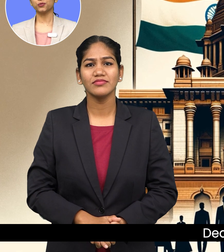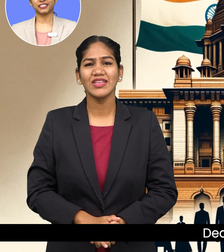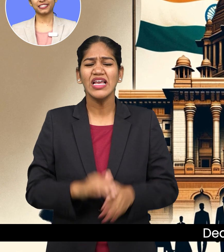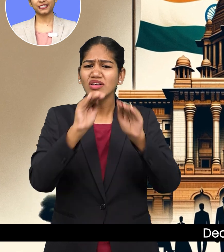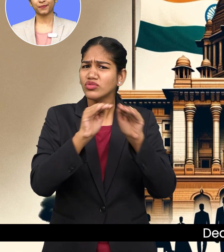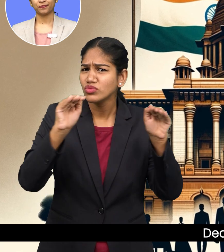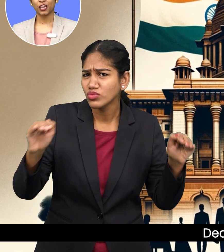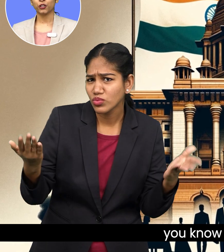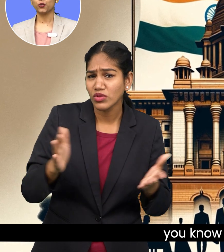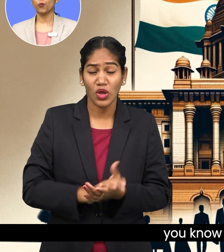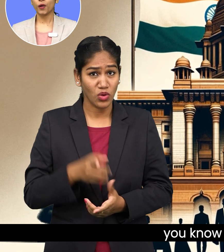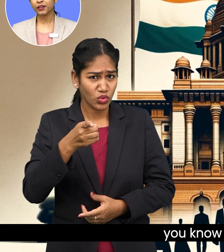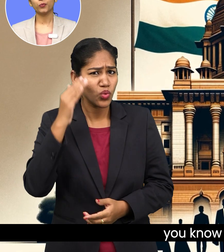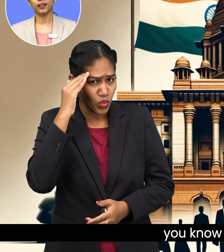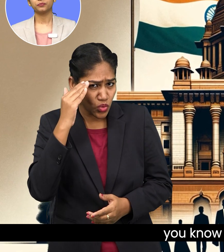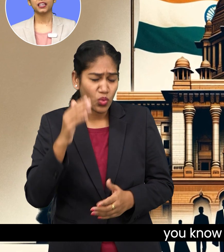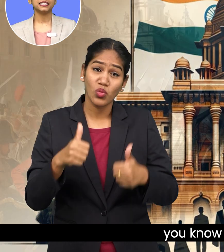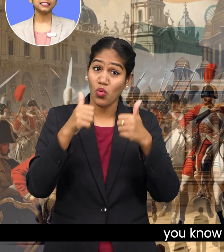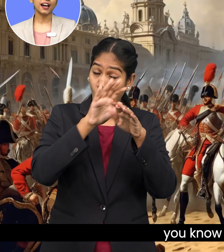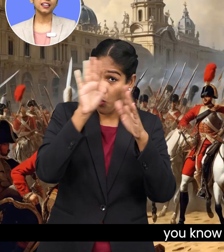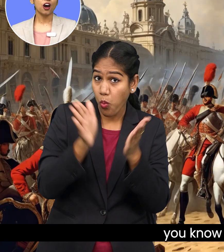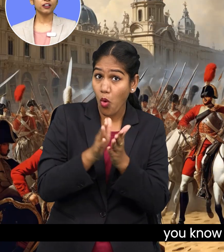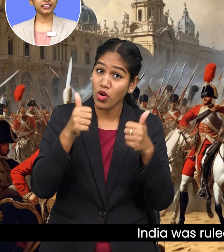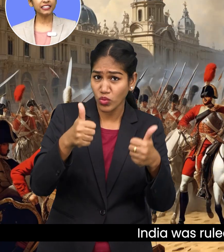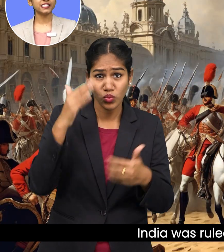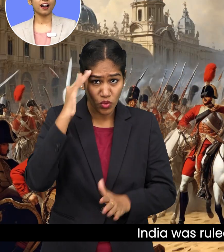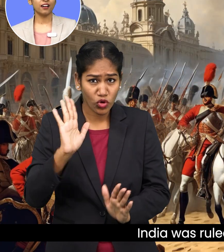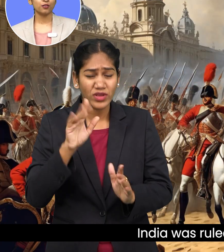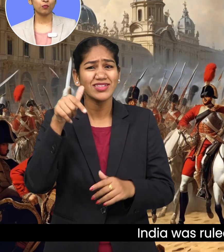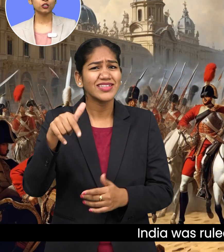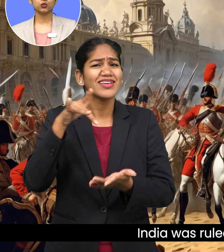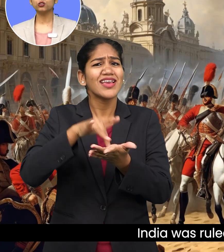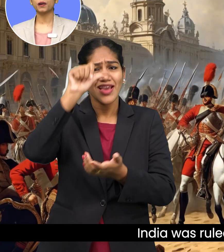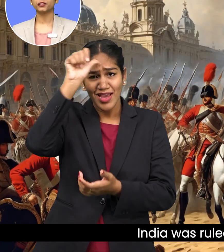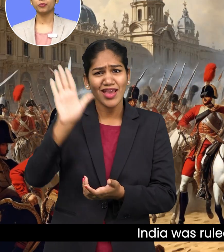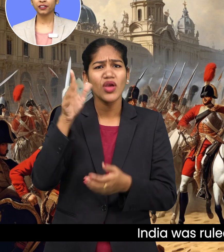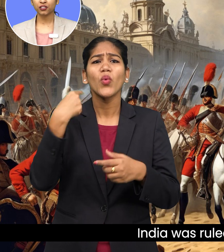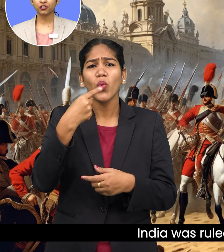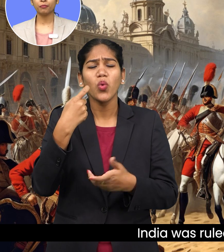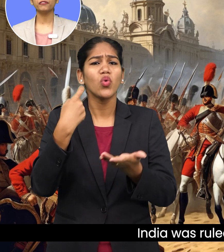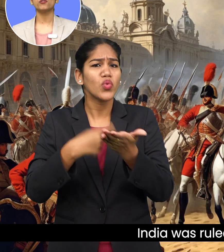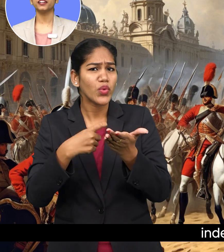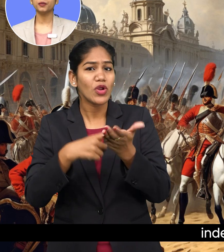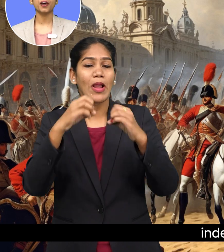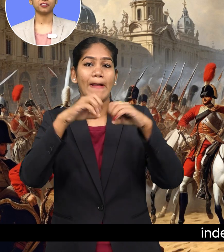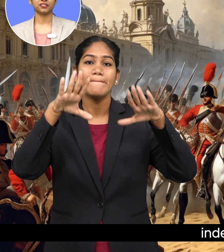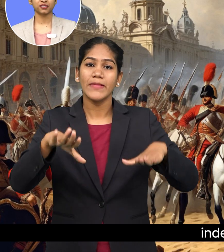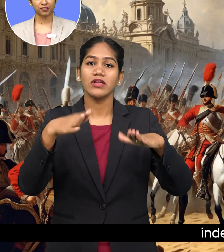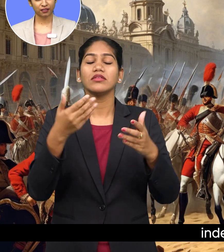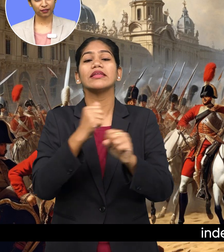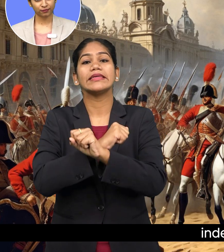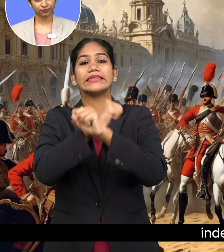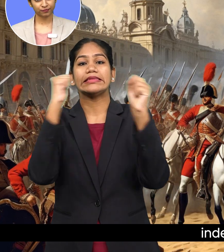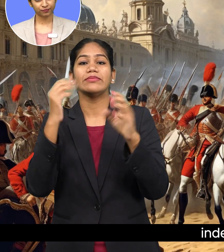Dear students, you know very well that our India was ruled by the British before